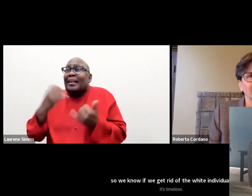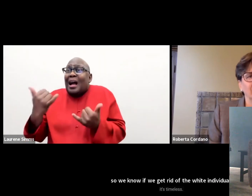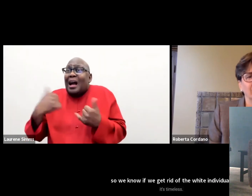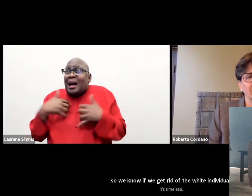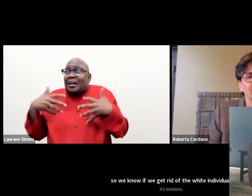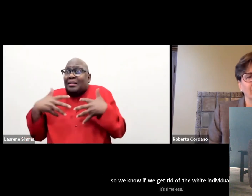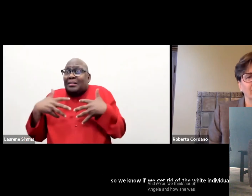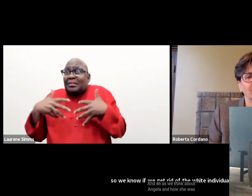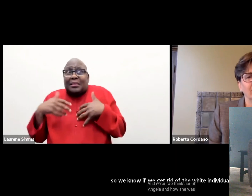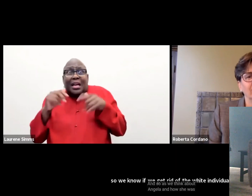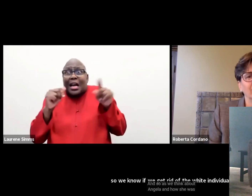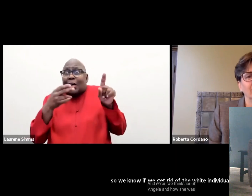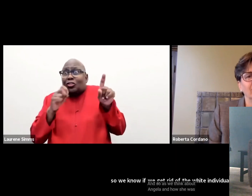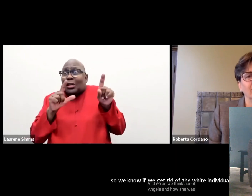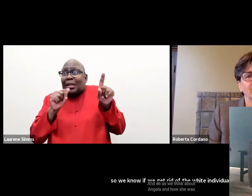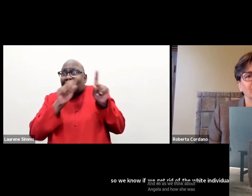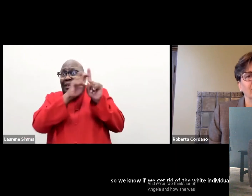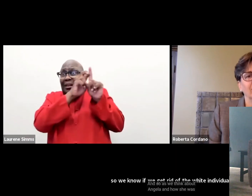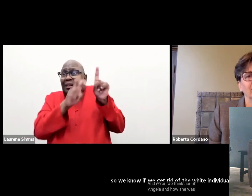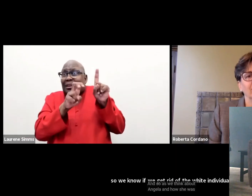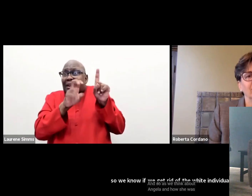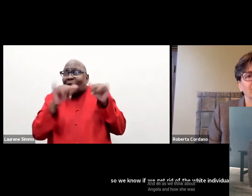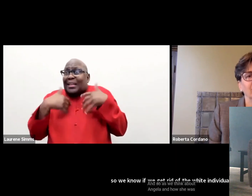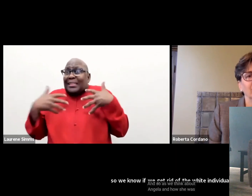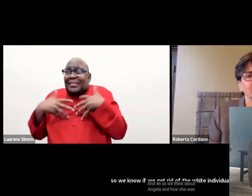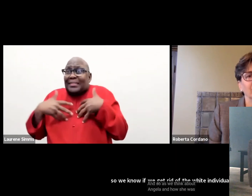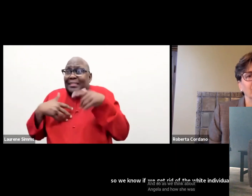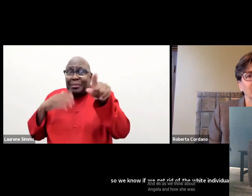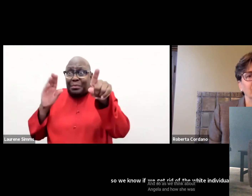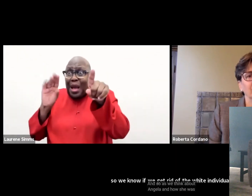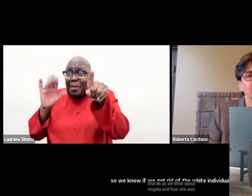smart. We may be scared